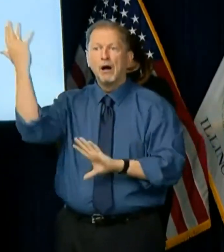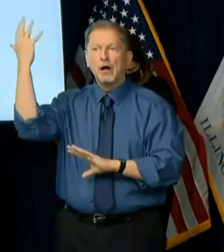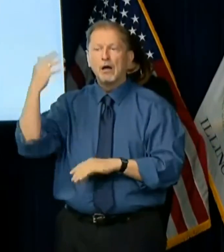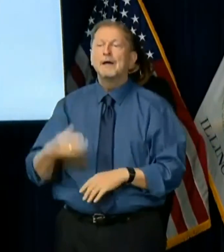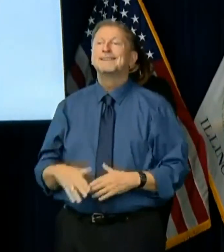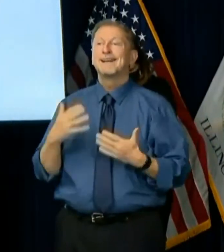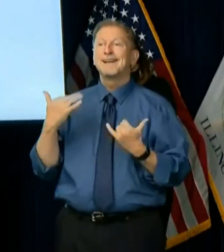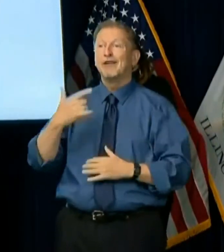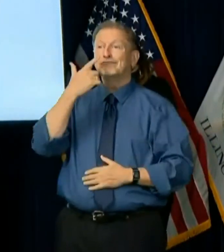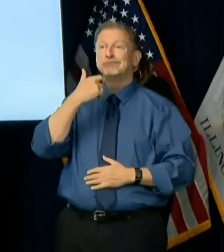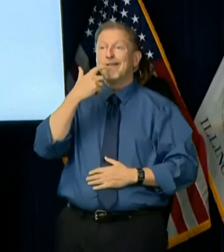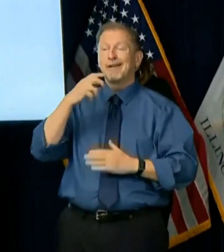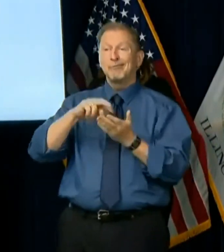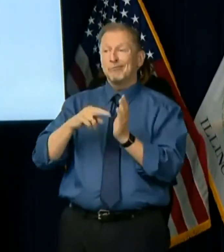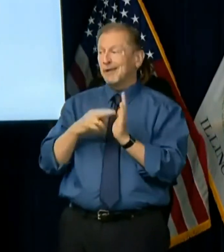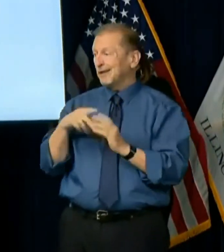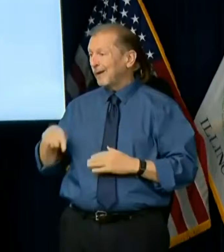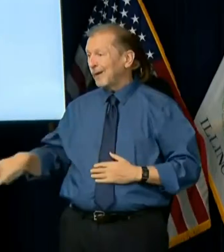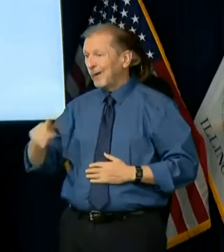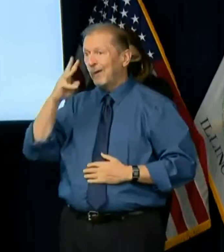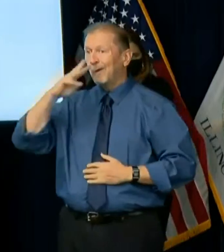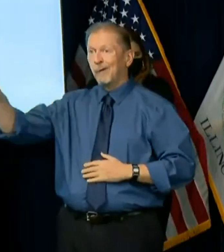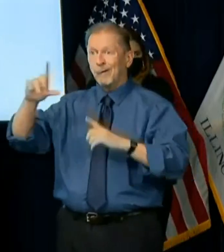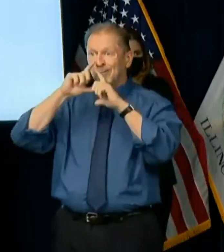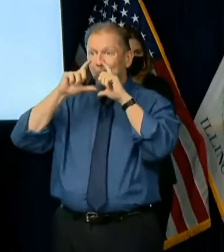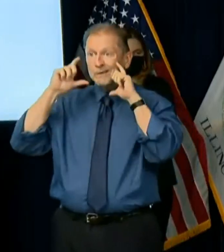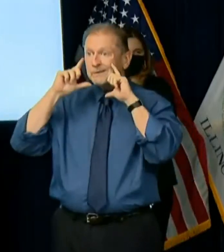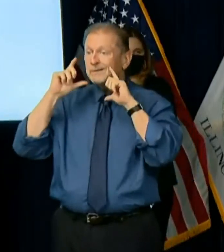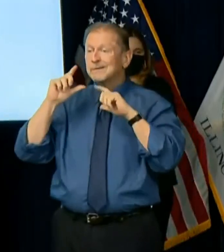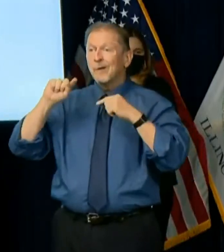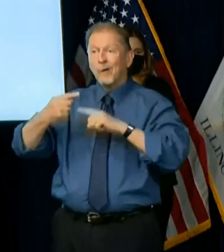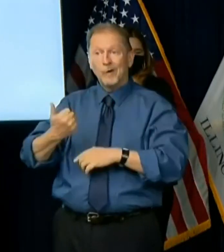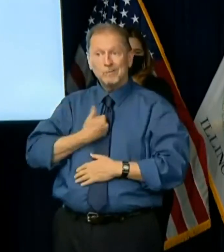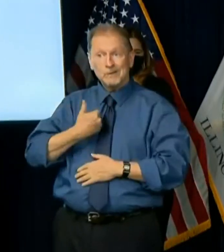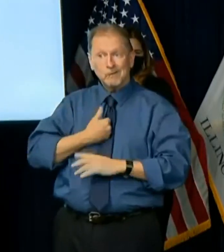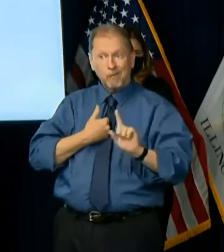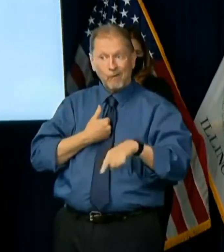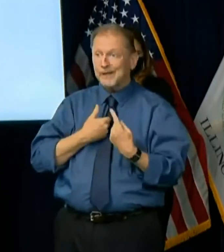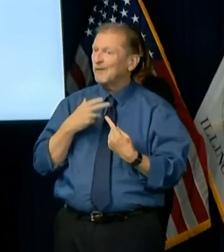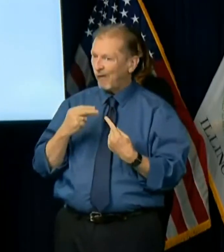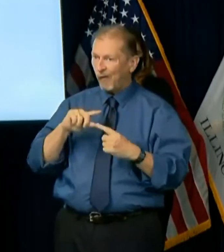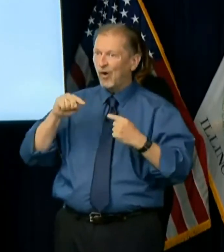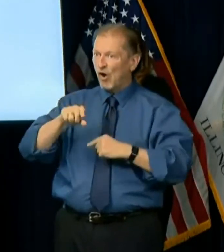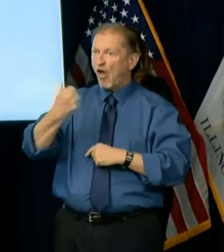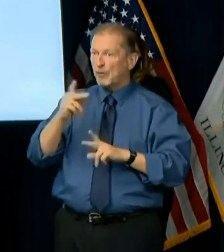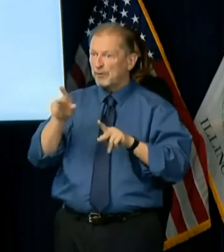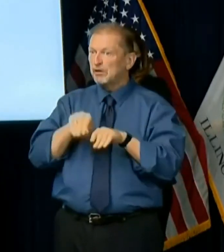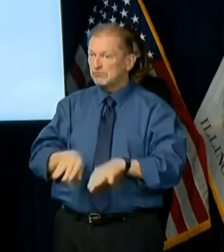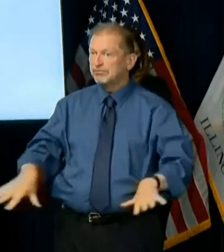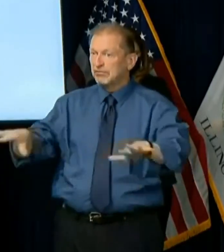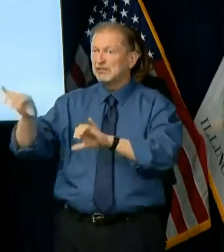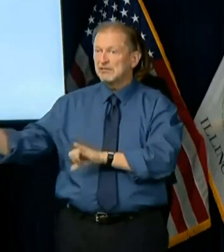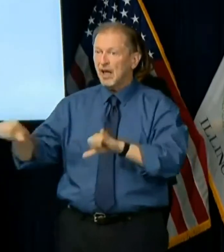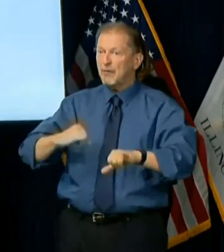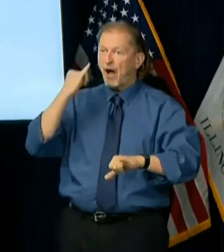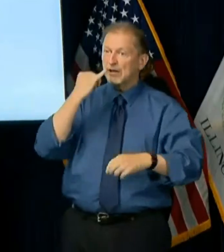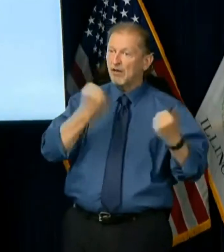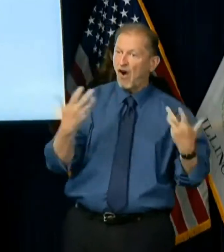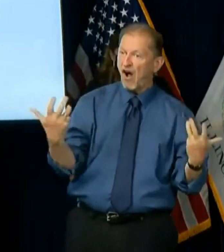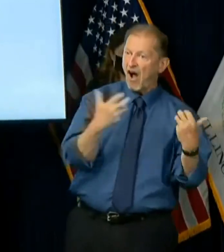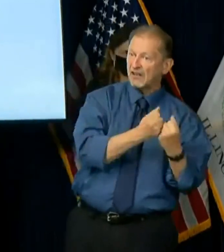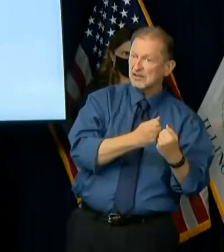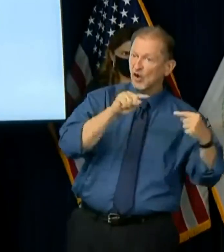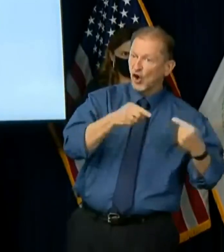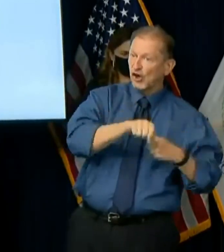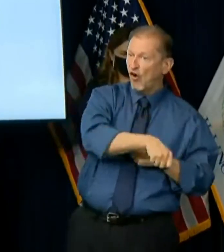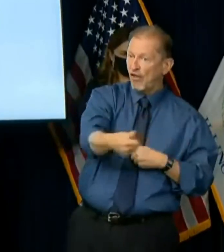stoplight is red. Please act accordingly. Until we can reduce the upward movement of hospitalizations and